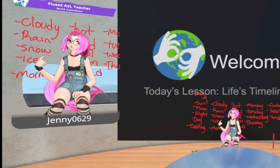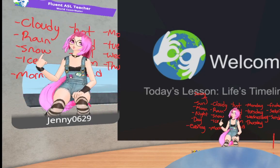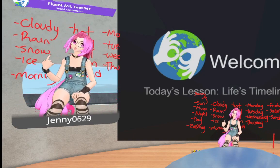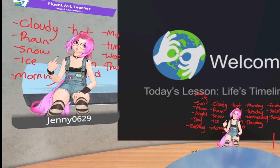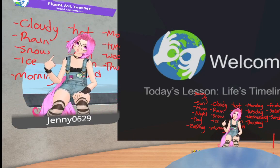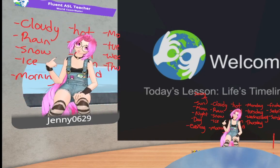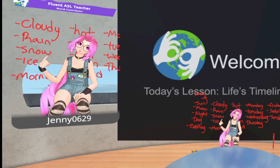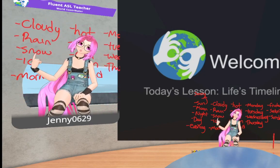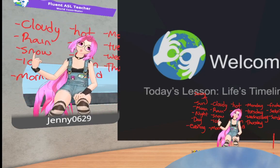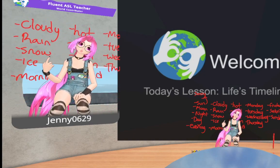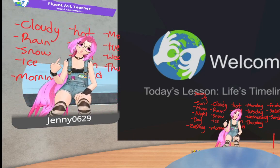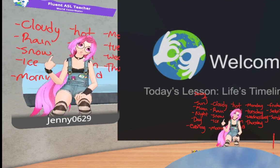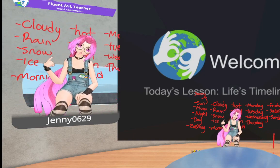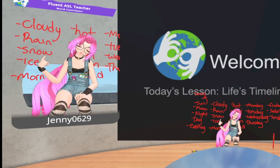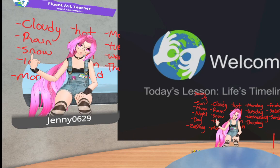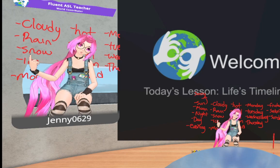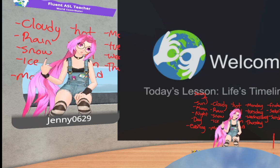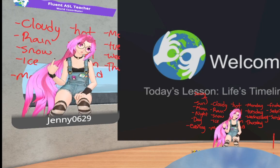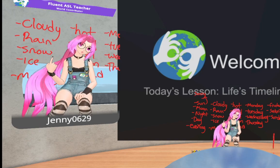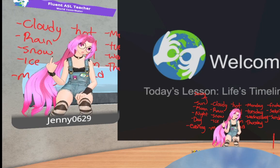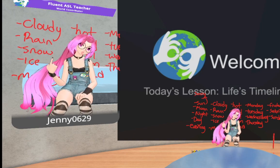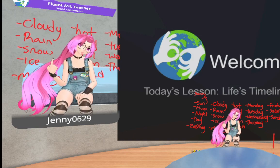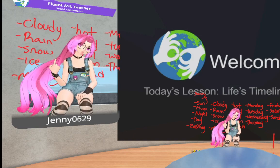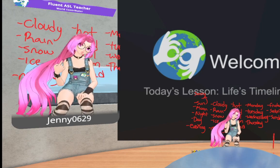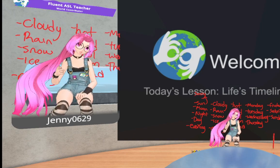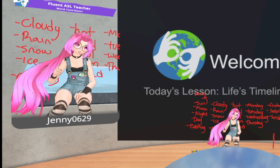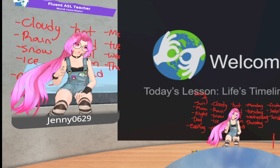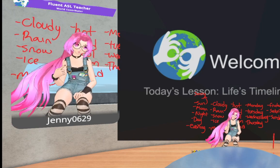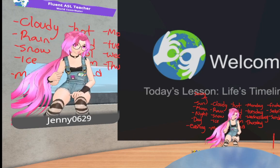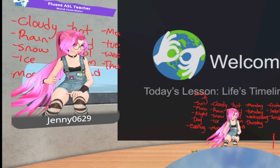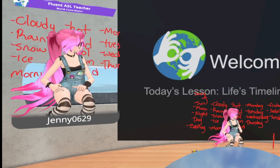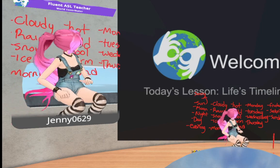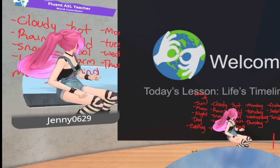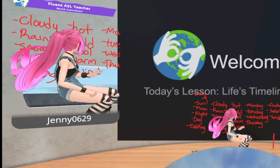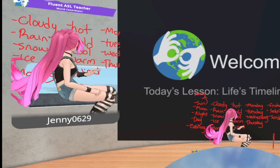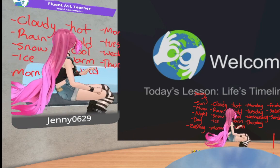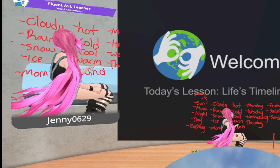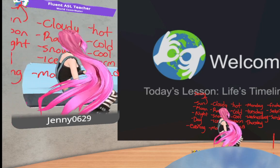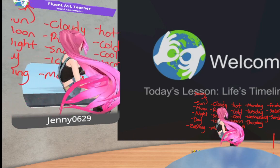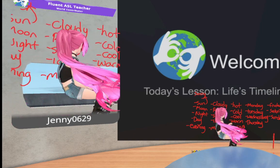yes, always is this someone. Yeah.